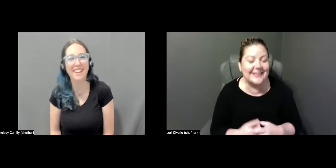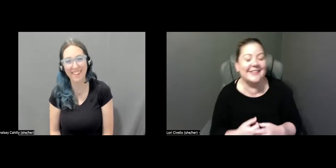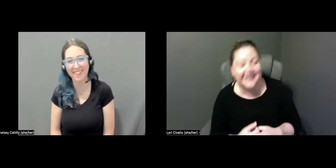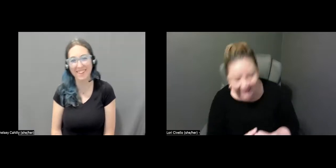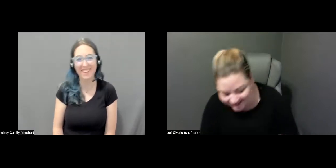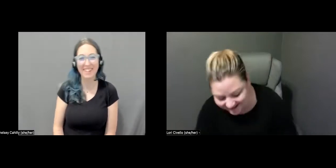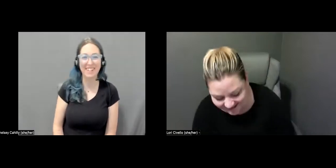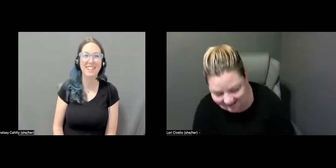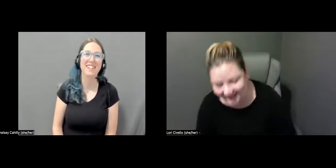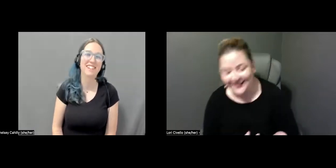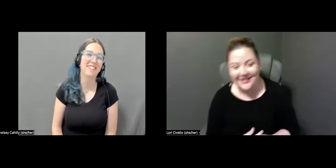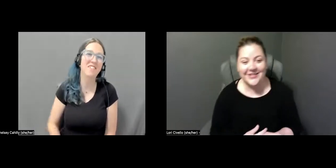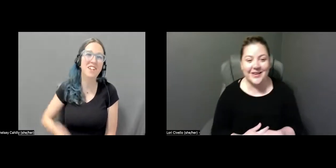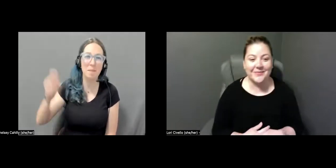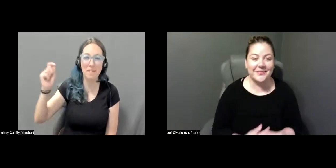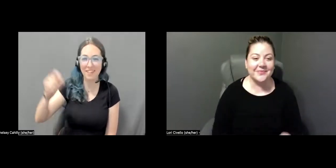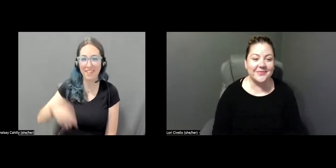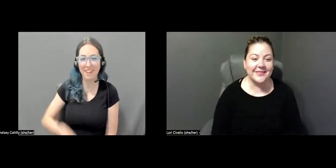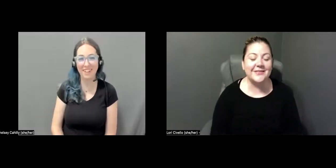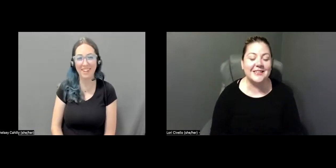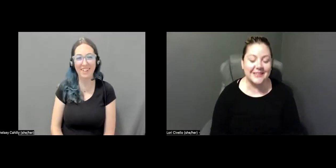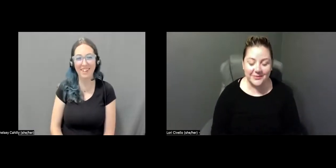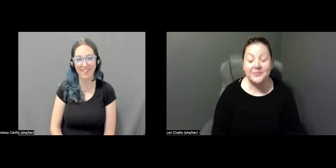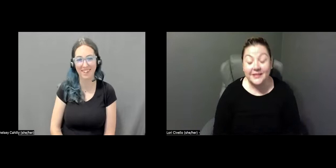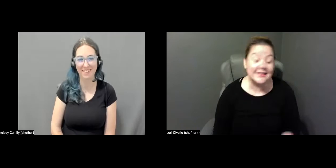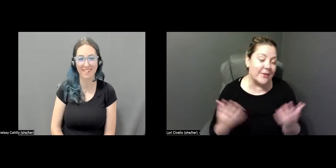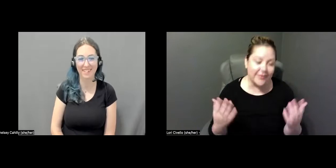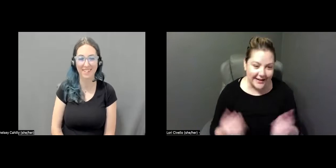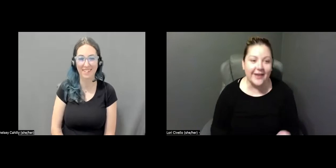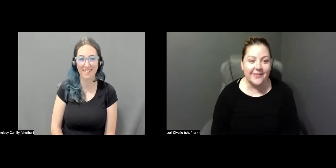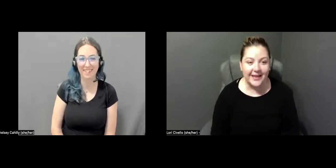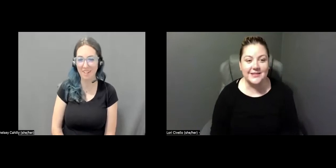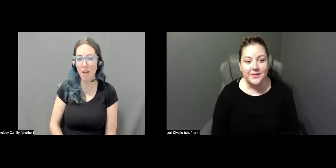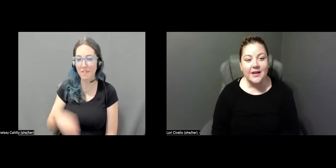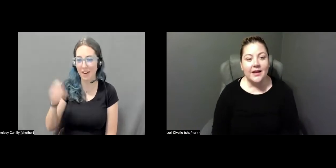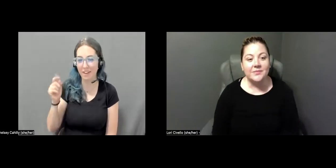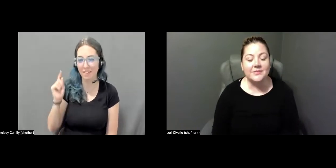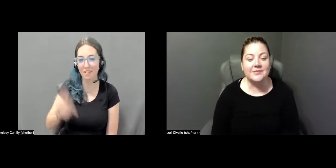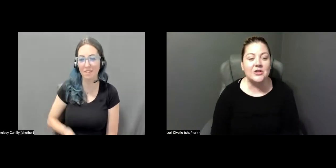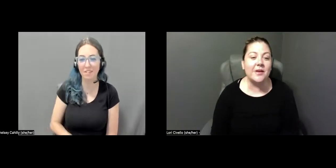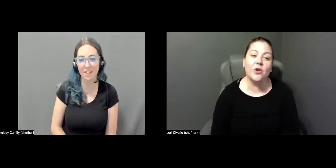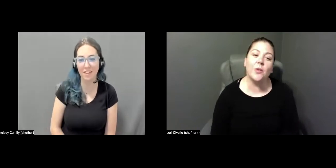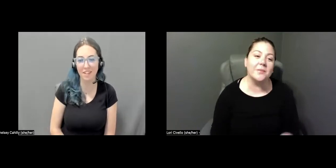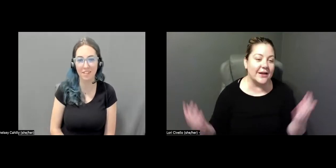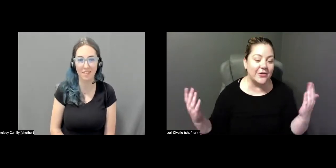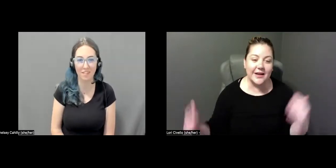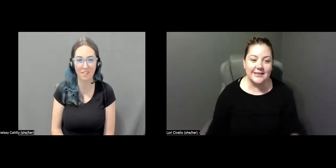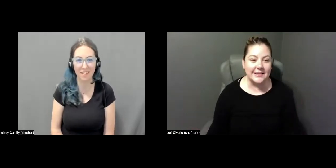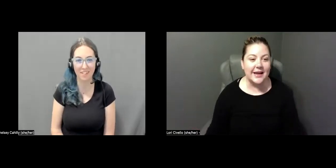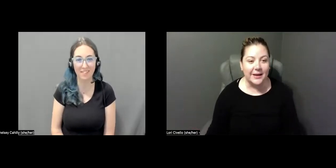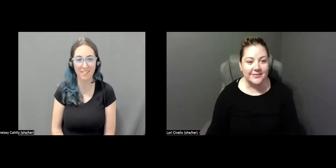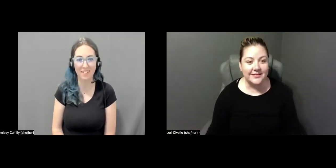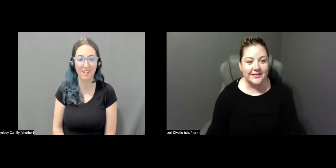that. Can we copyright that? It's copyrighted now. Yes. Copyrighted. Too bad our website already